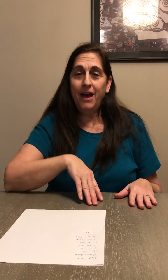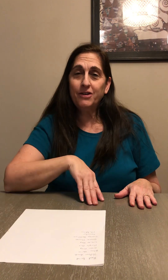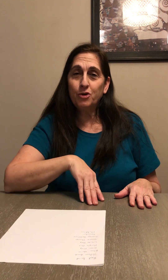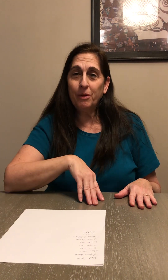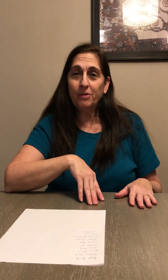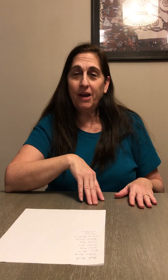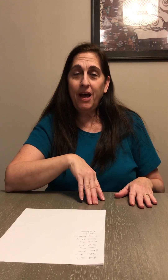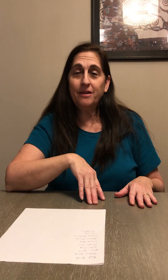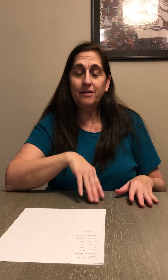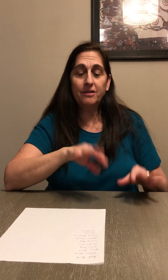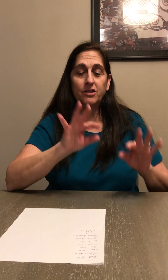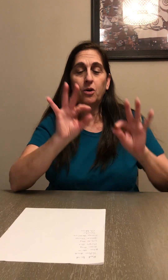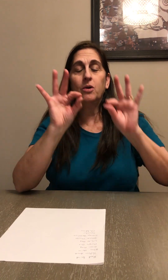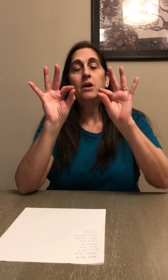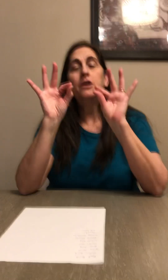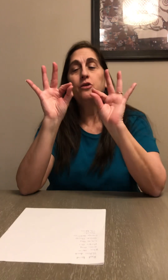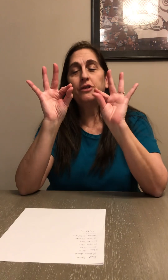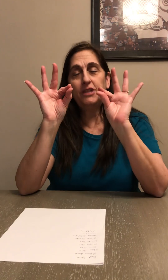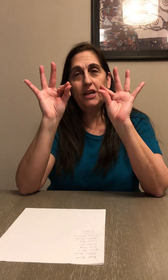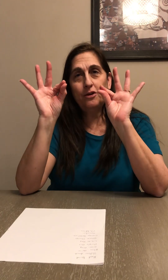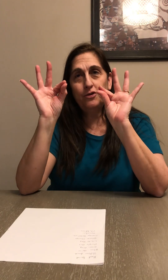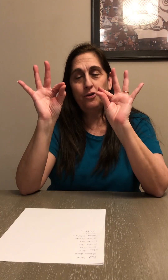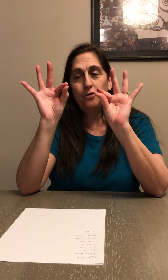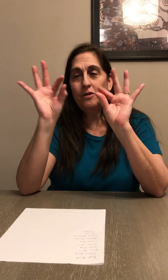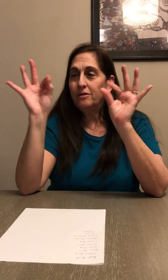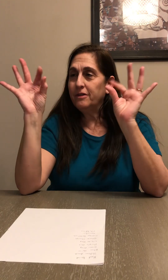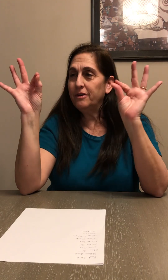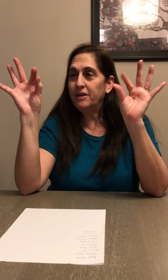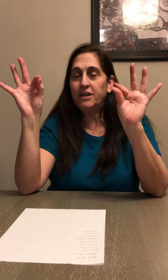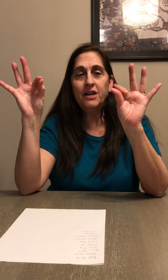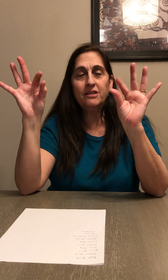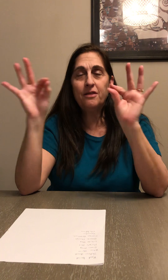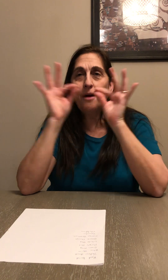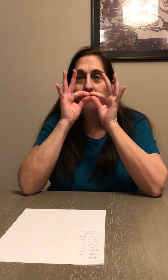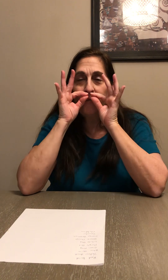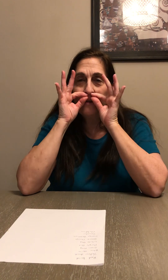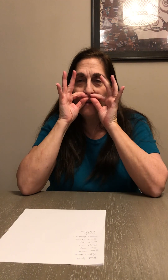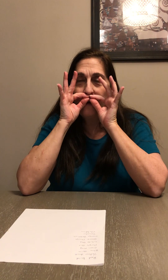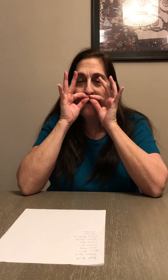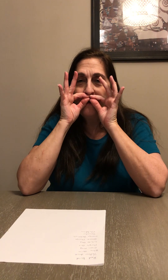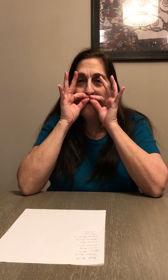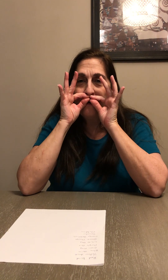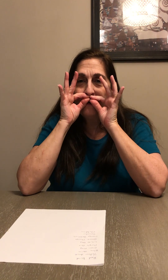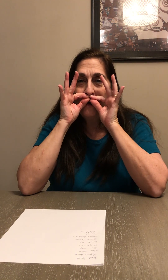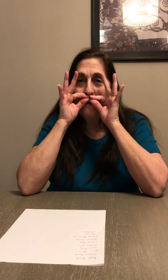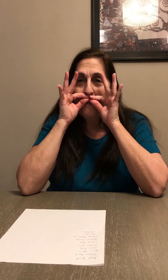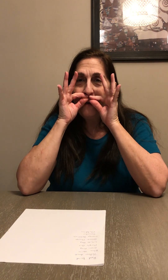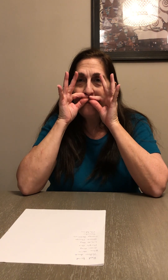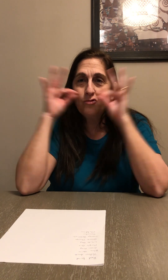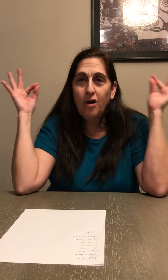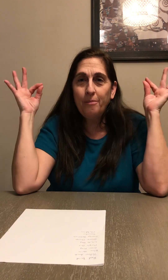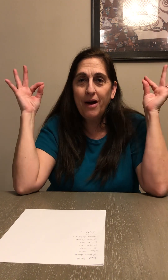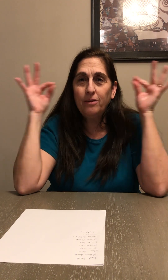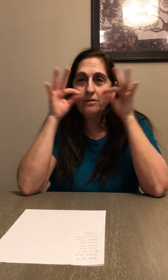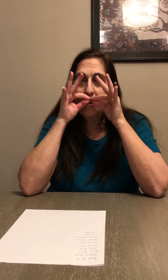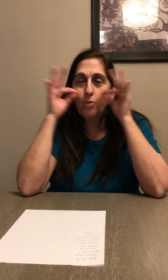do you remember cat? So you're going to take your two index and thumb fingers under your nose and draw them out like